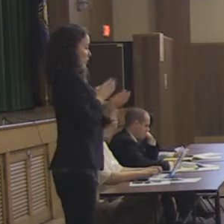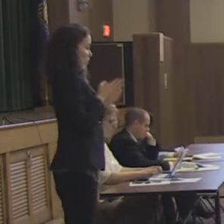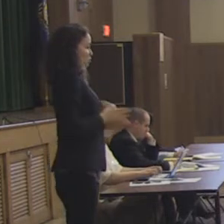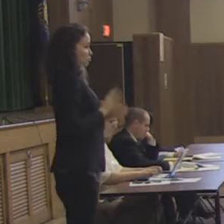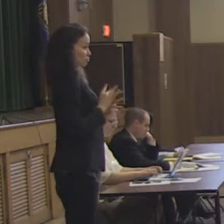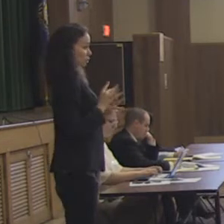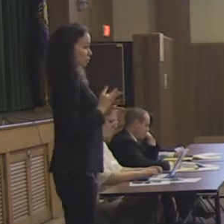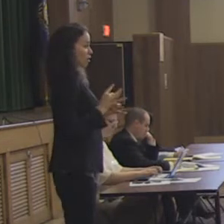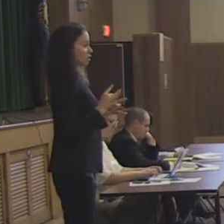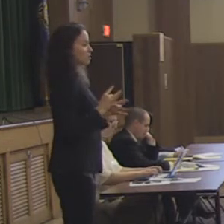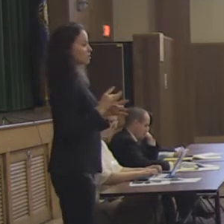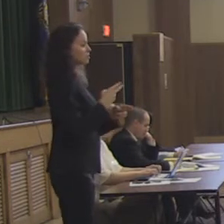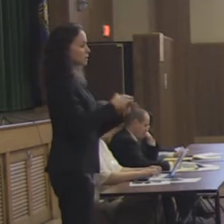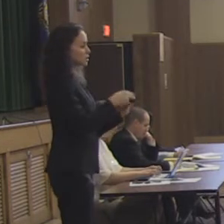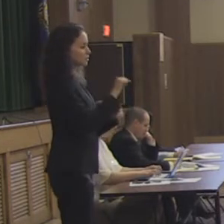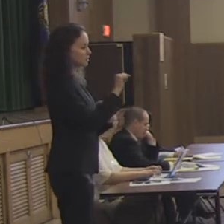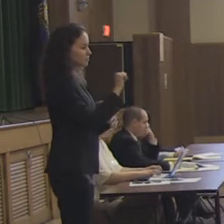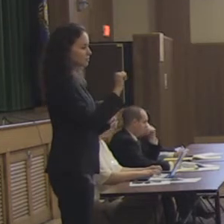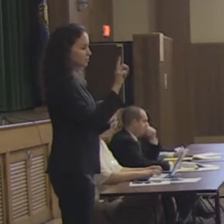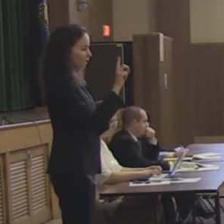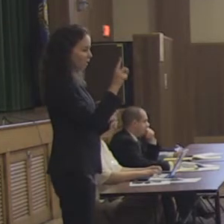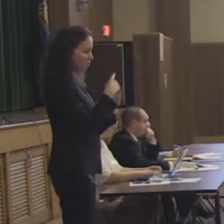program,